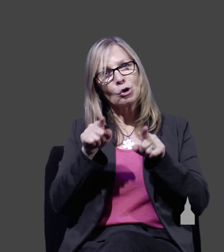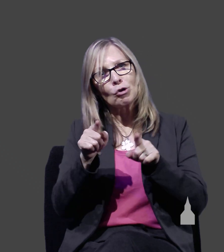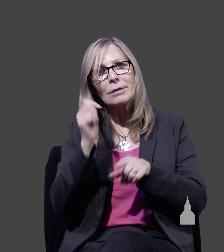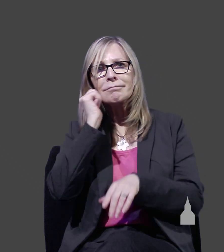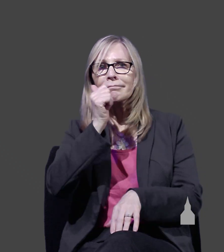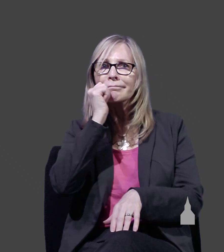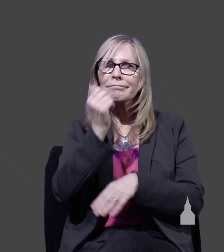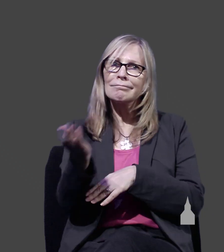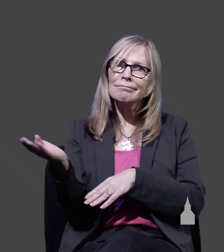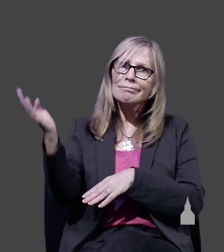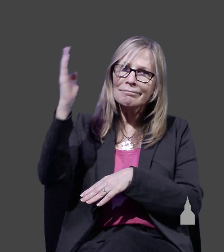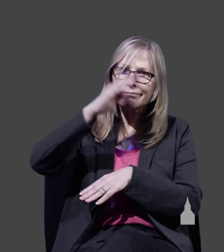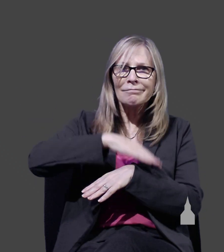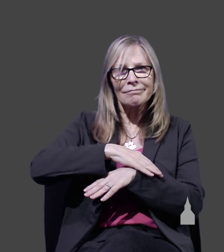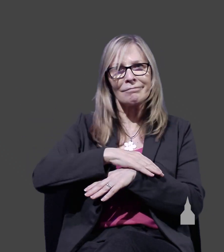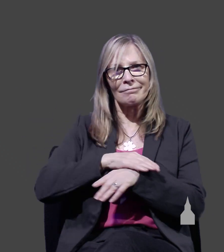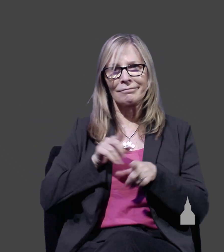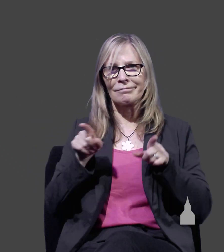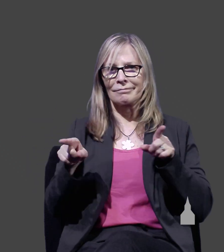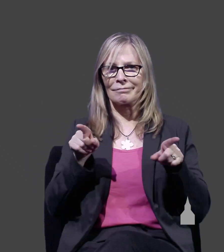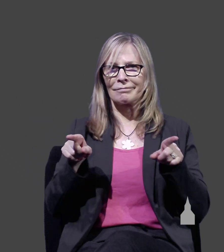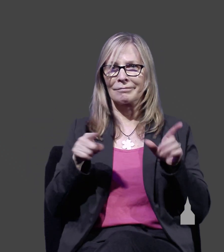you go about your life.